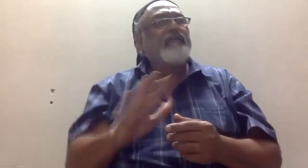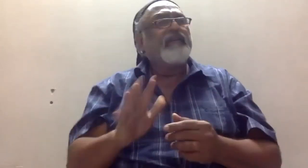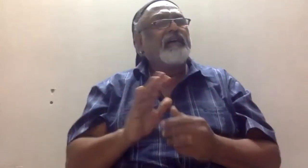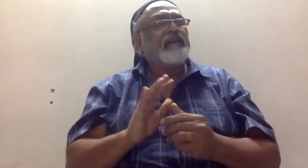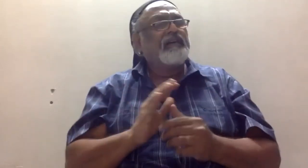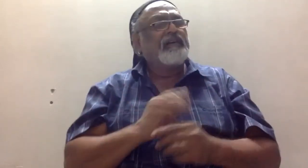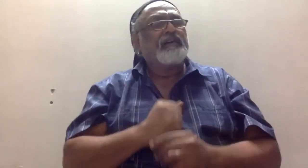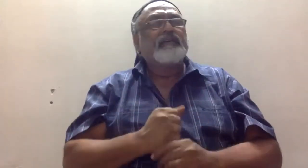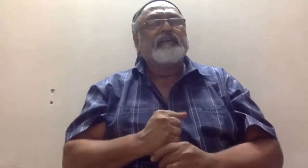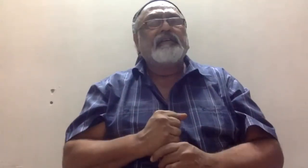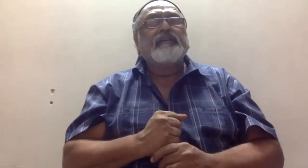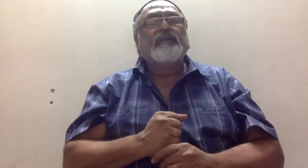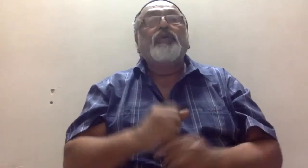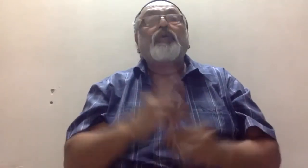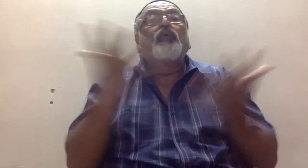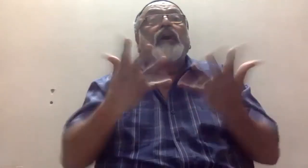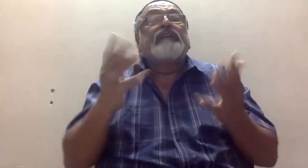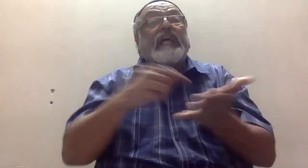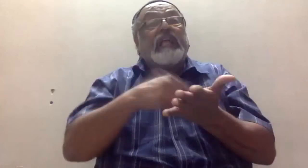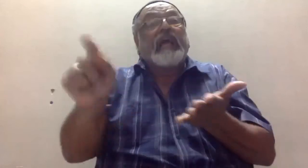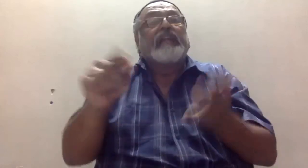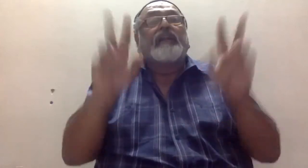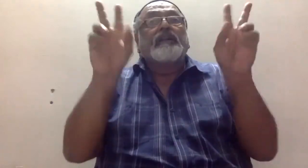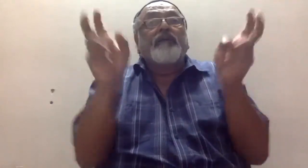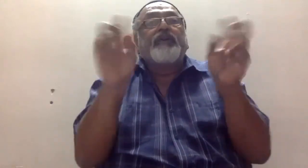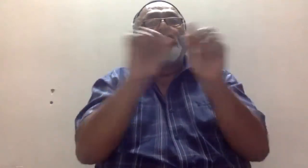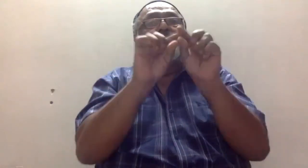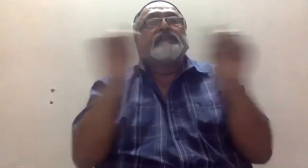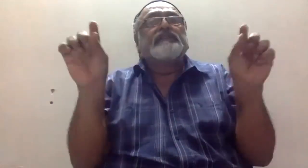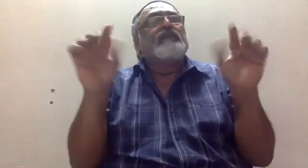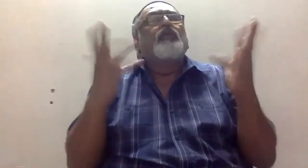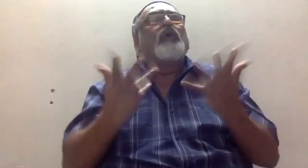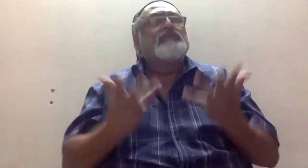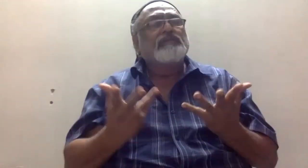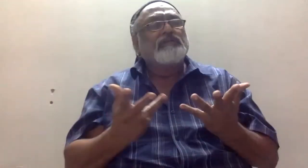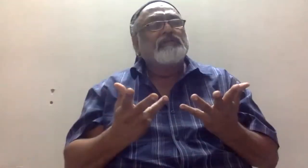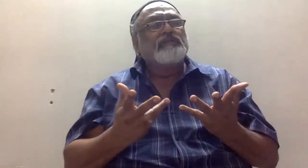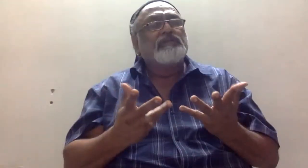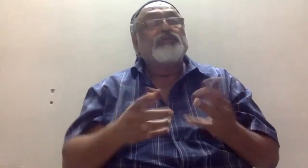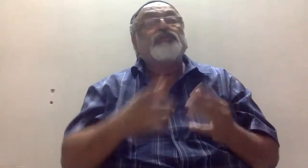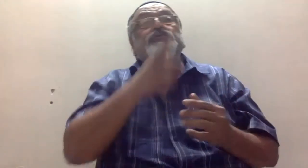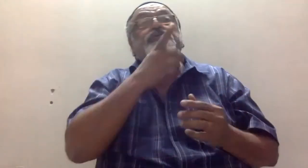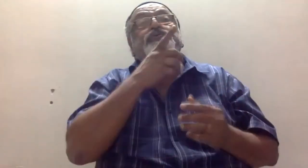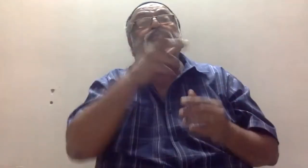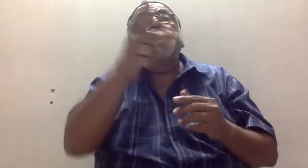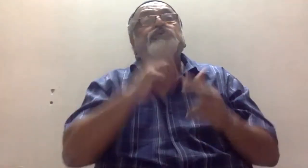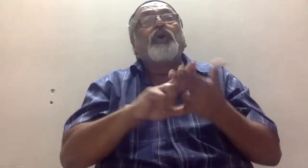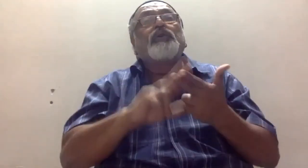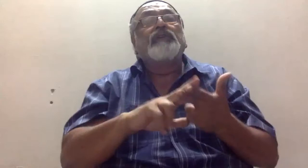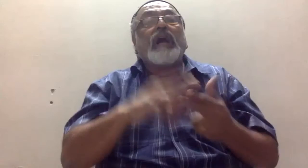what is the right terminology? And my answer to that would be, whom you are referring, ask that person, how